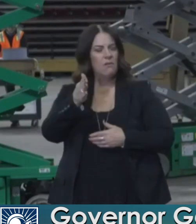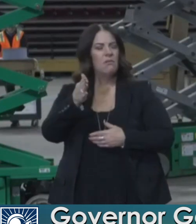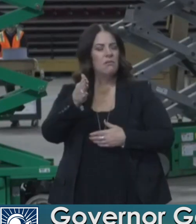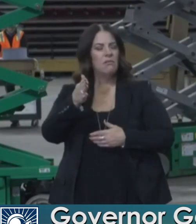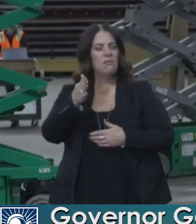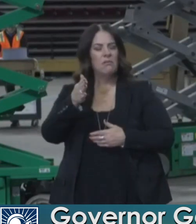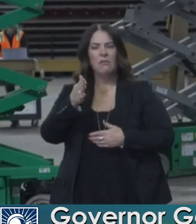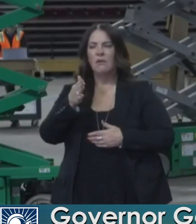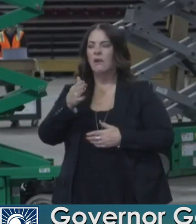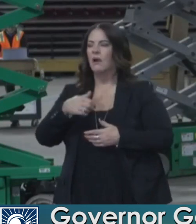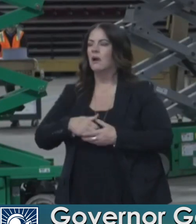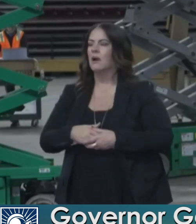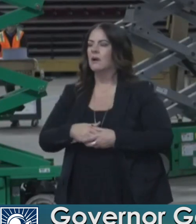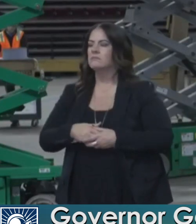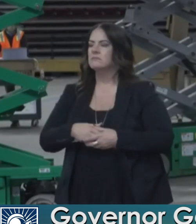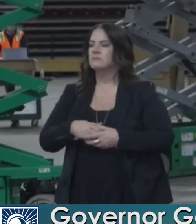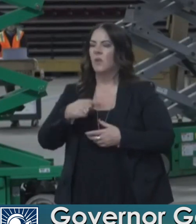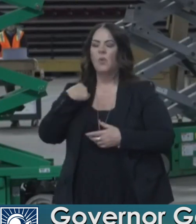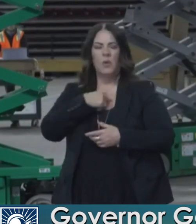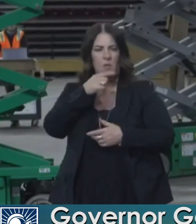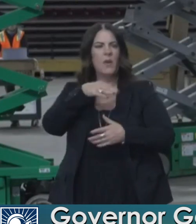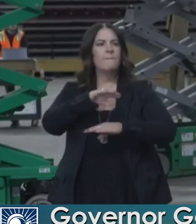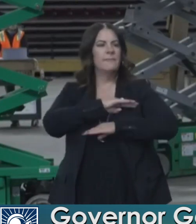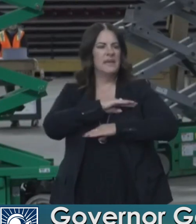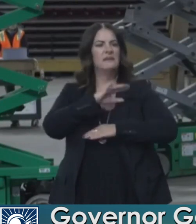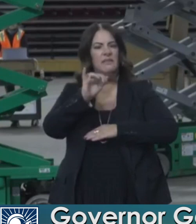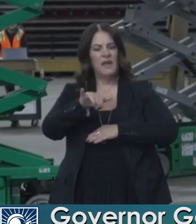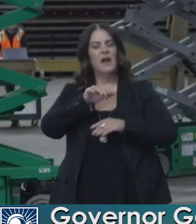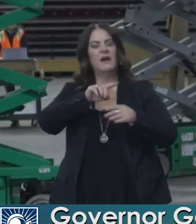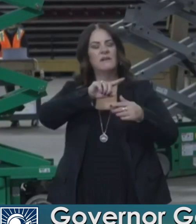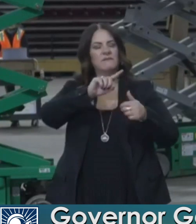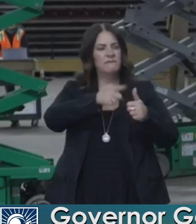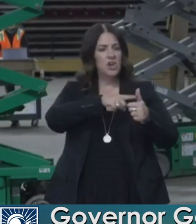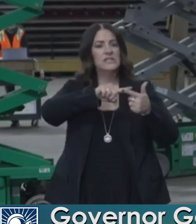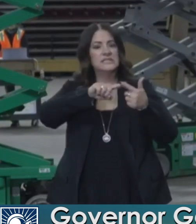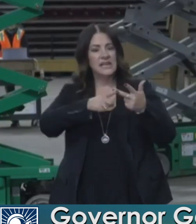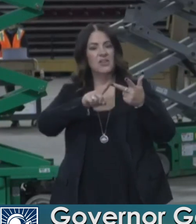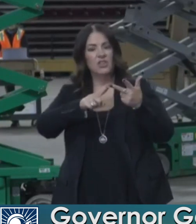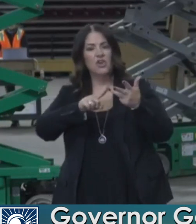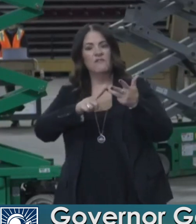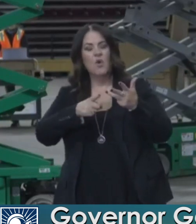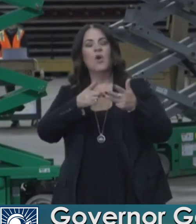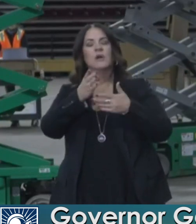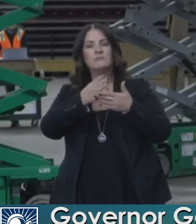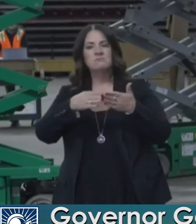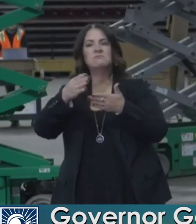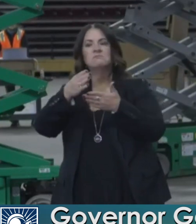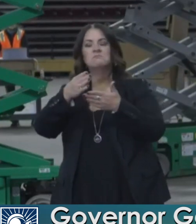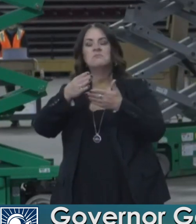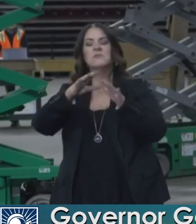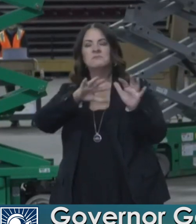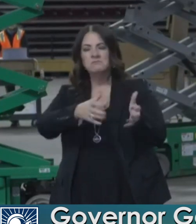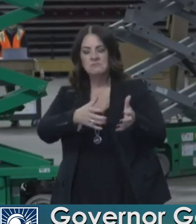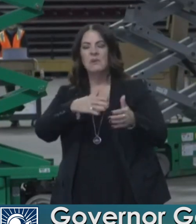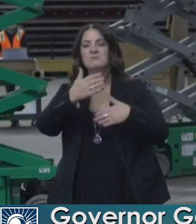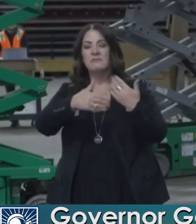phases, that we're prepared to meet those phases head on. But know this, we're Americans. First and foremost, we happen to have